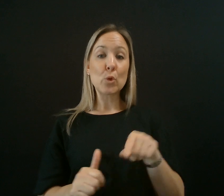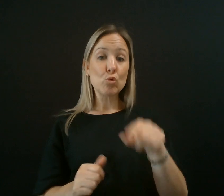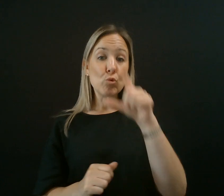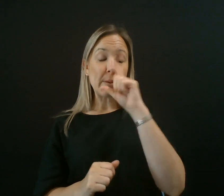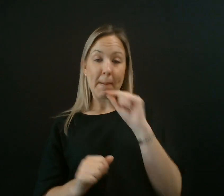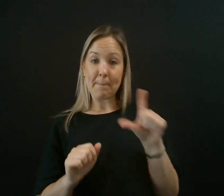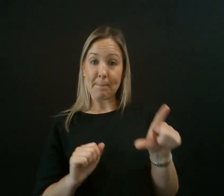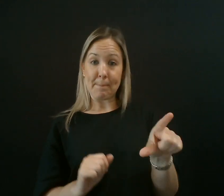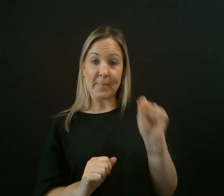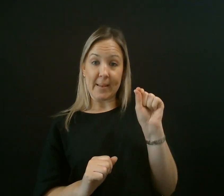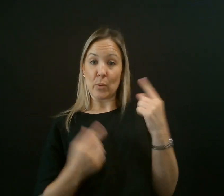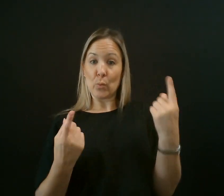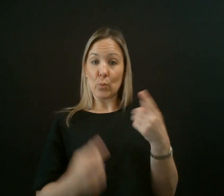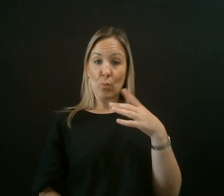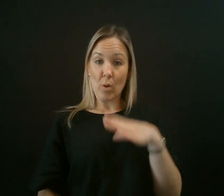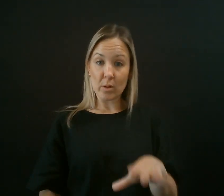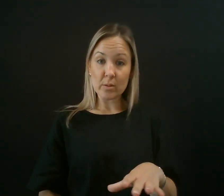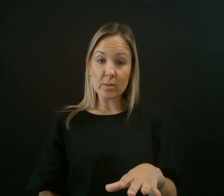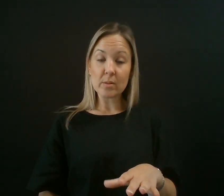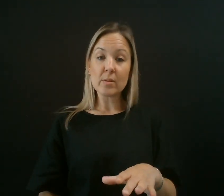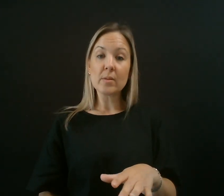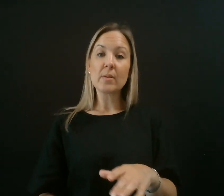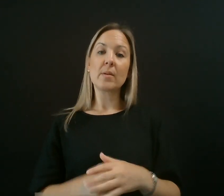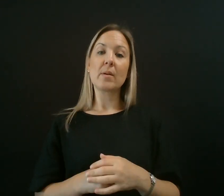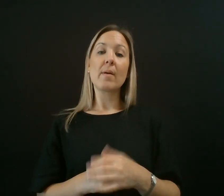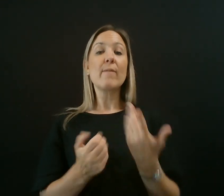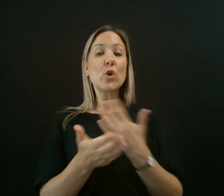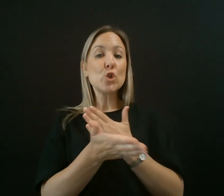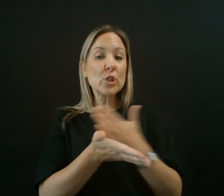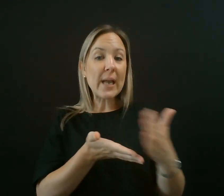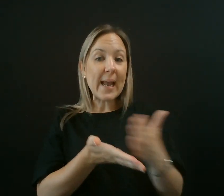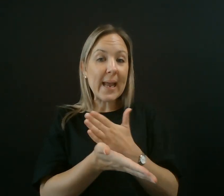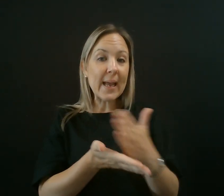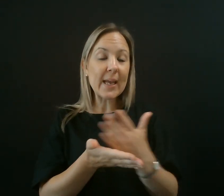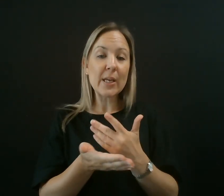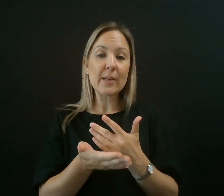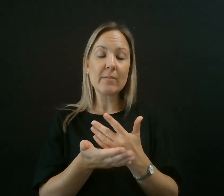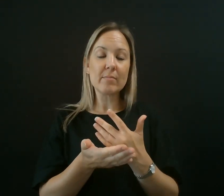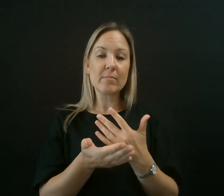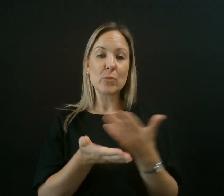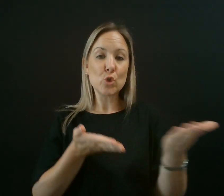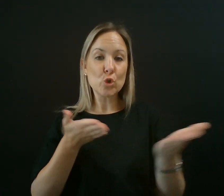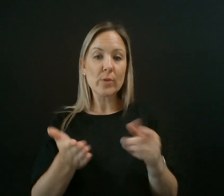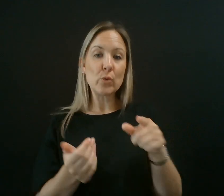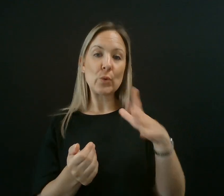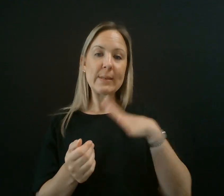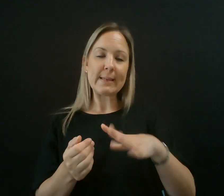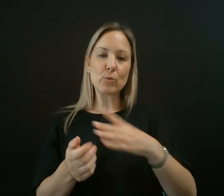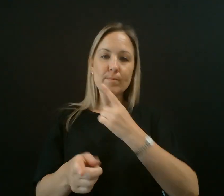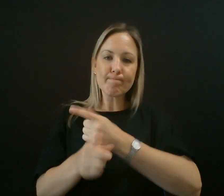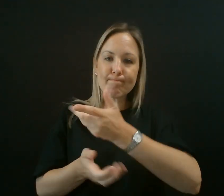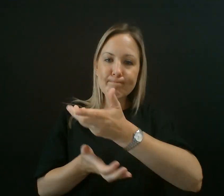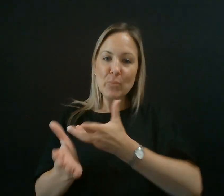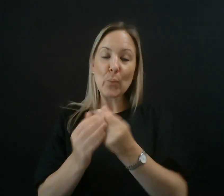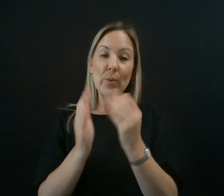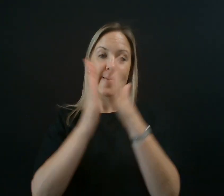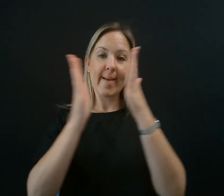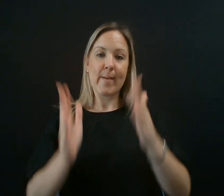own. Note, for shared services, you will need to consult your housemates.